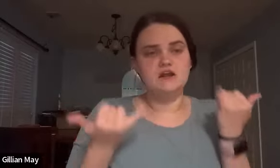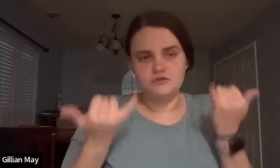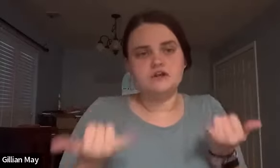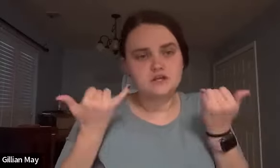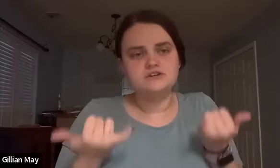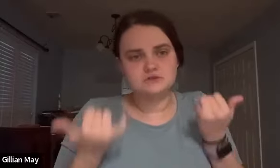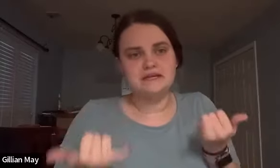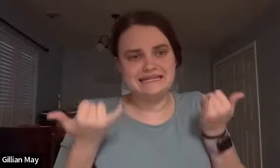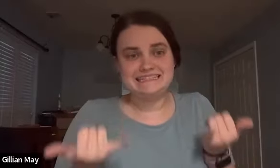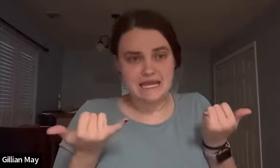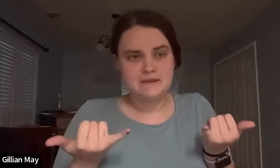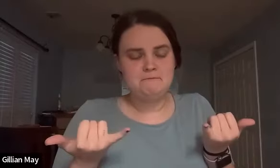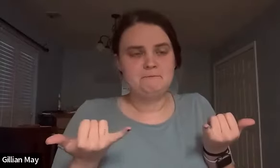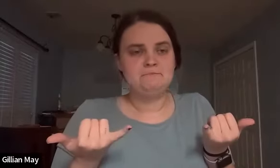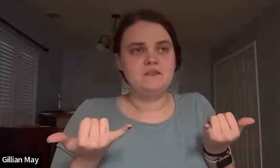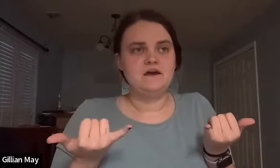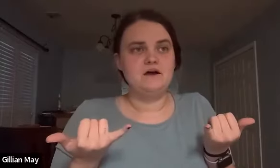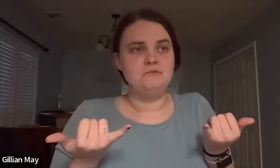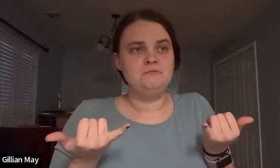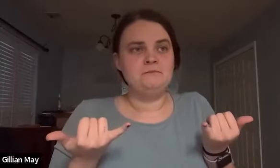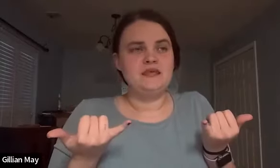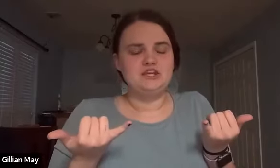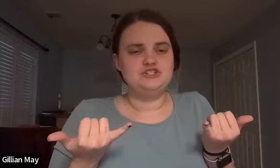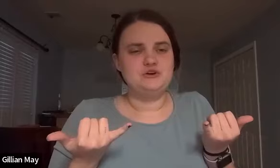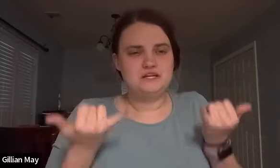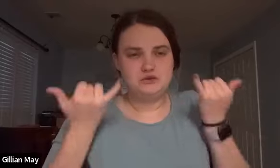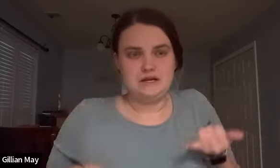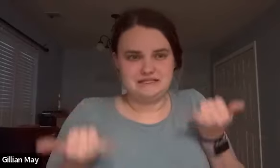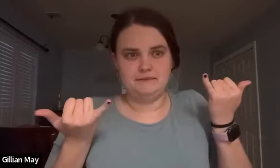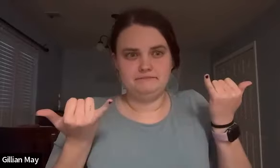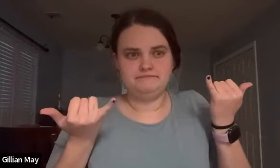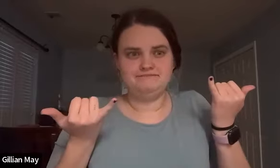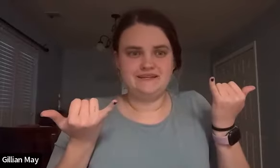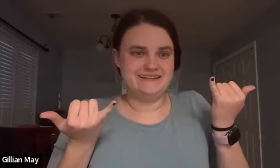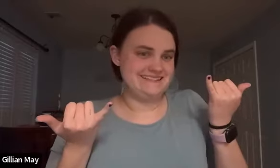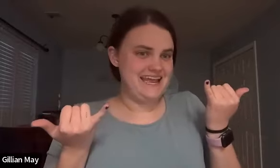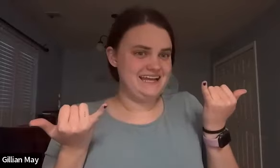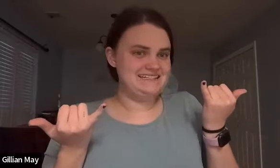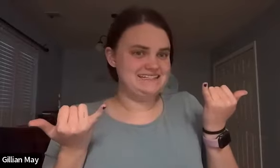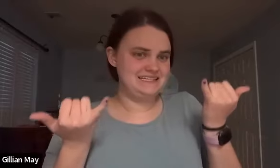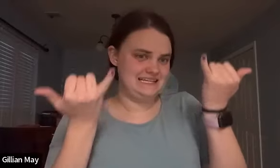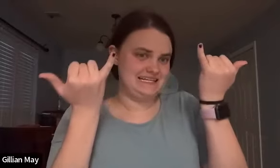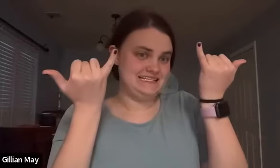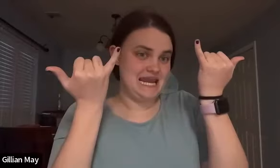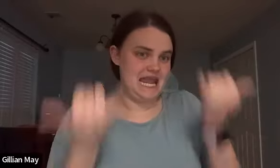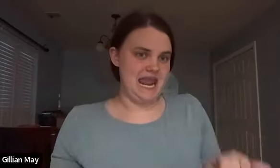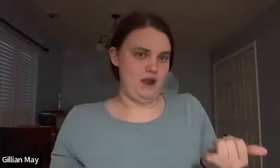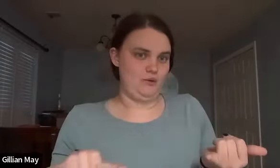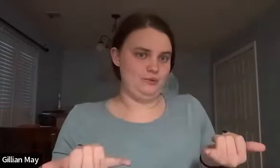No, they're going to know you're still meaning today. You just don't want to do one time because that is now.